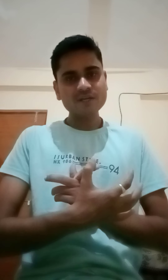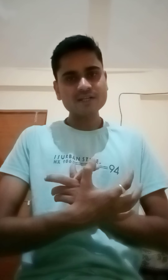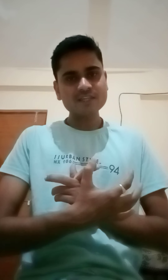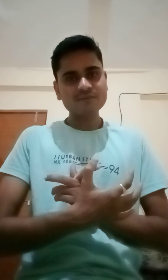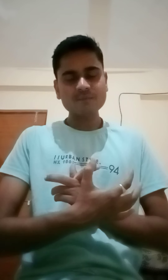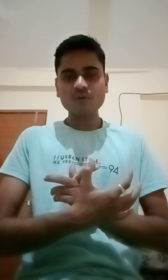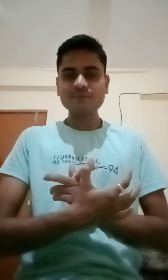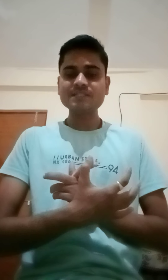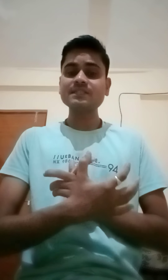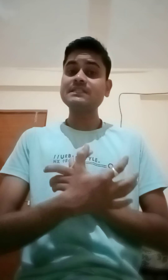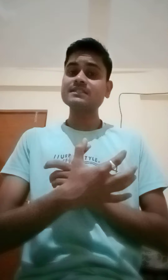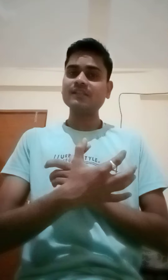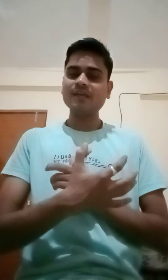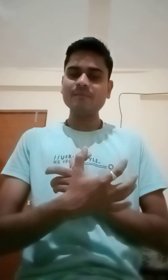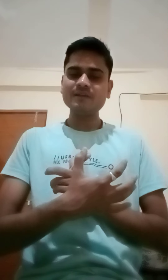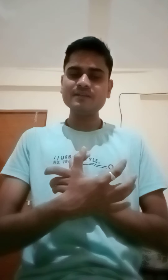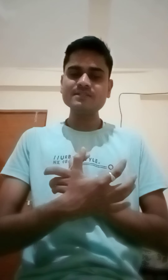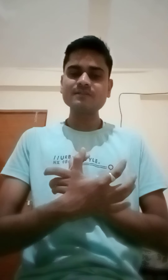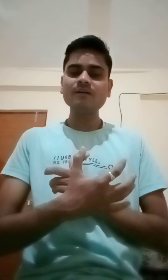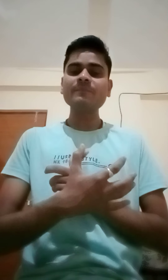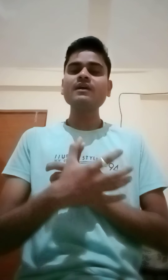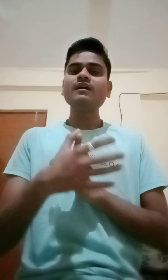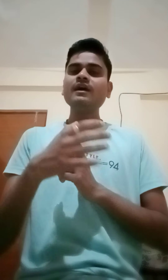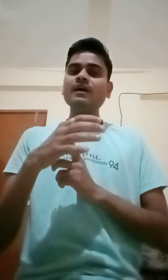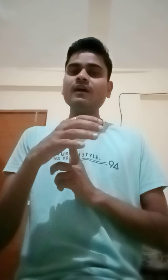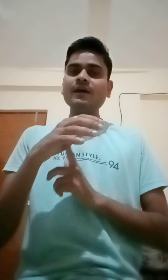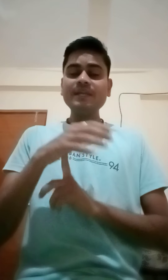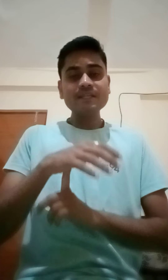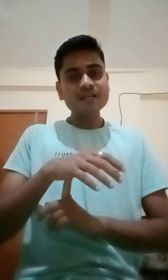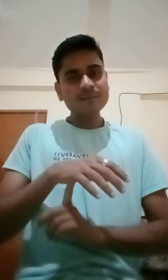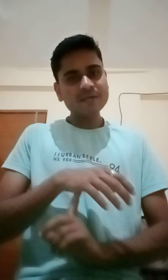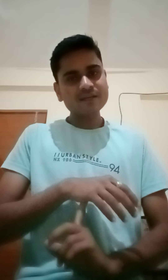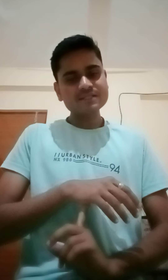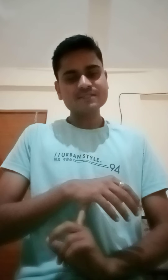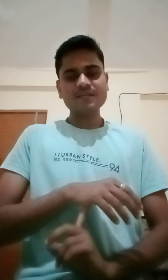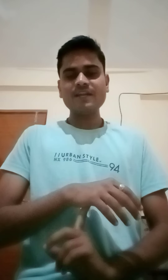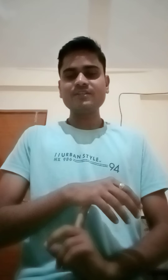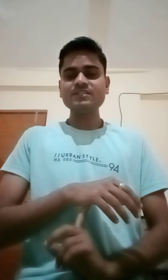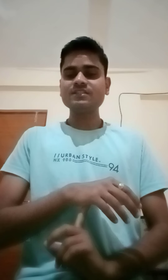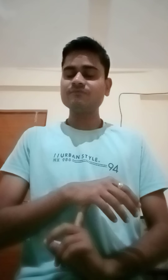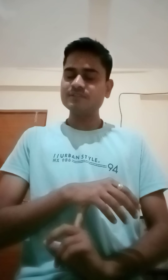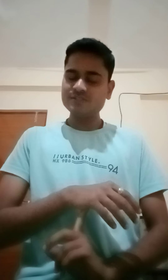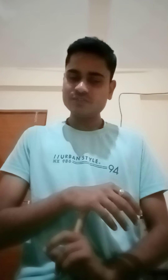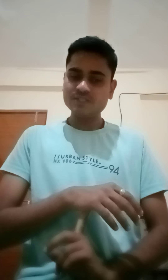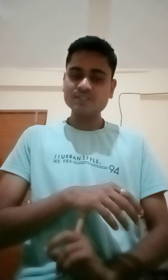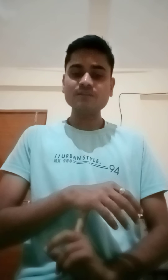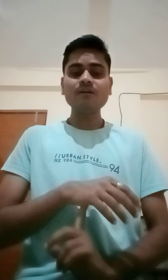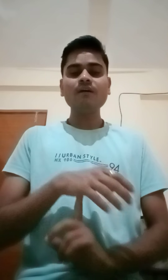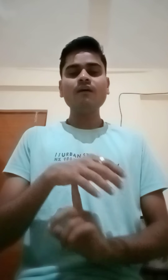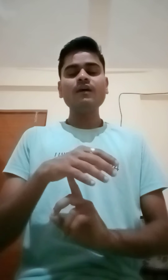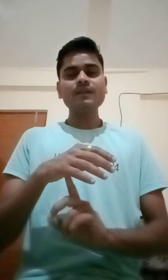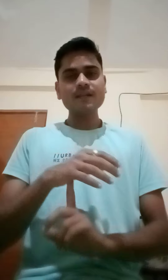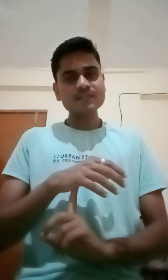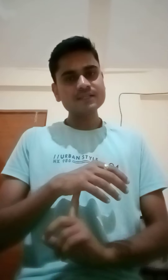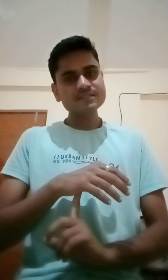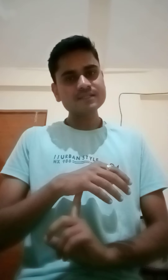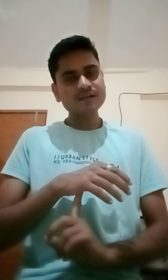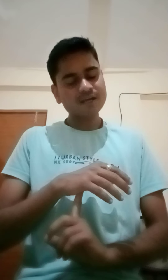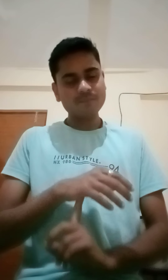invented the fiber optics? Its name is Indian American scientist physicist Narendra Singh